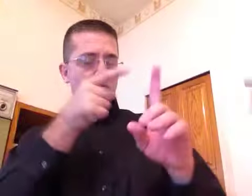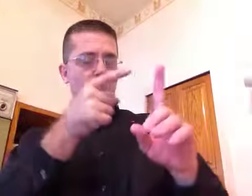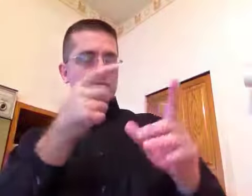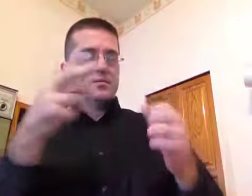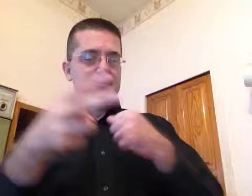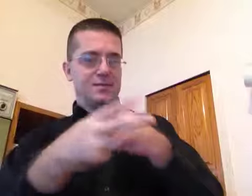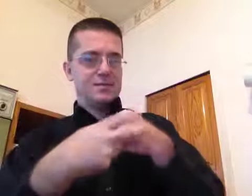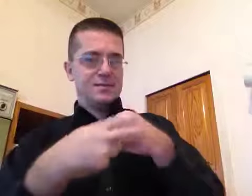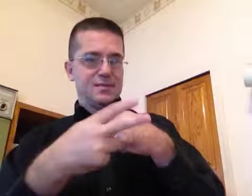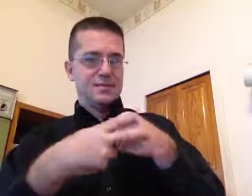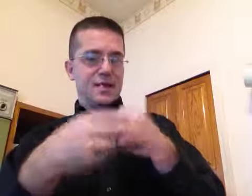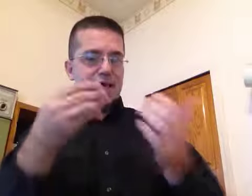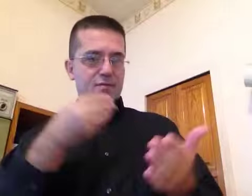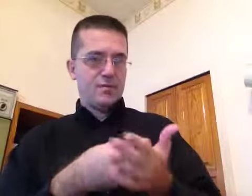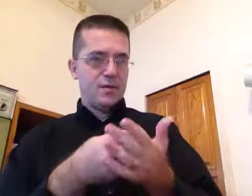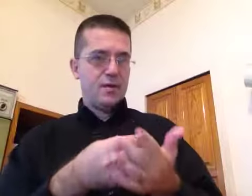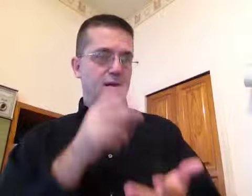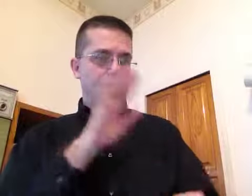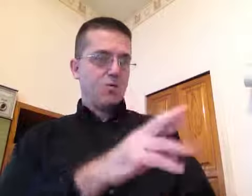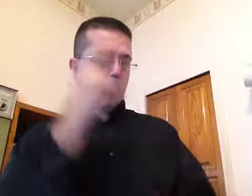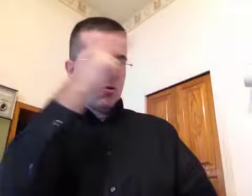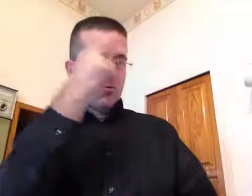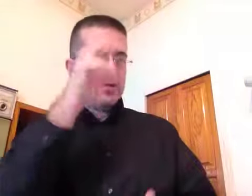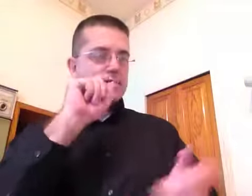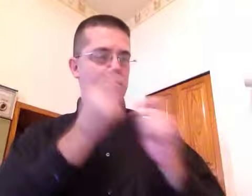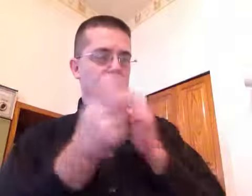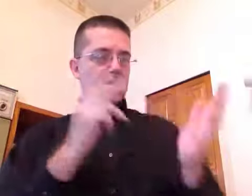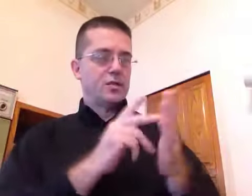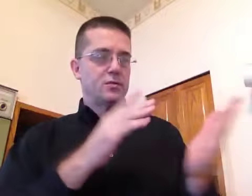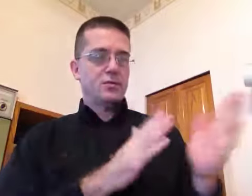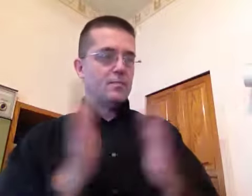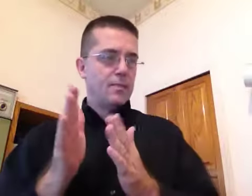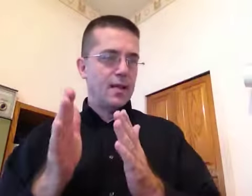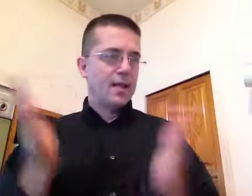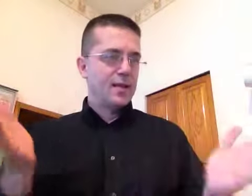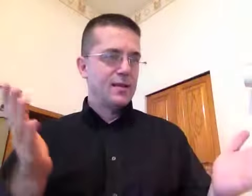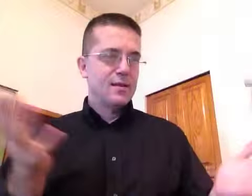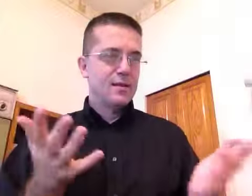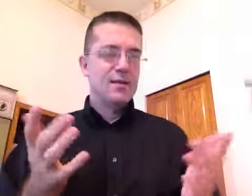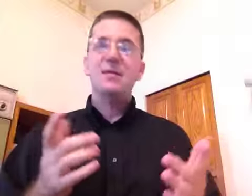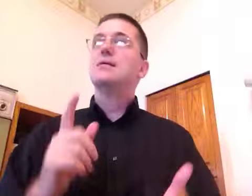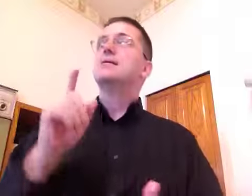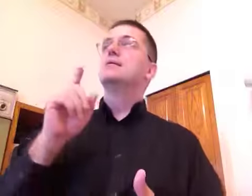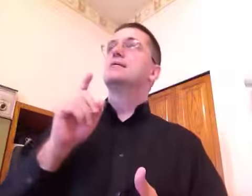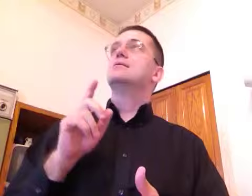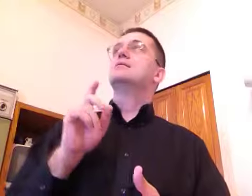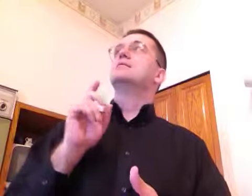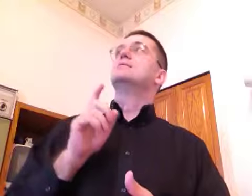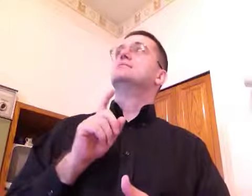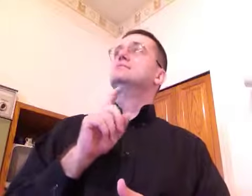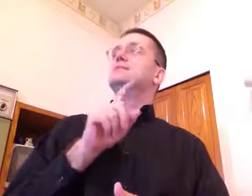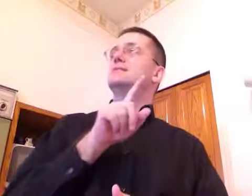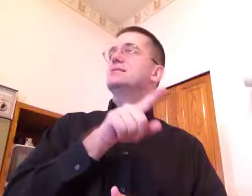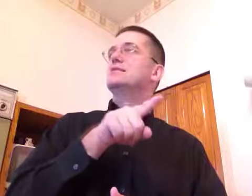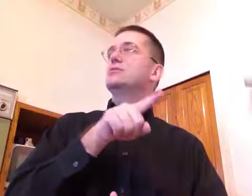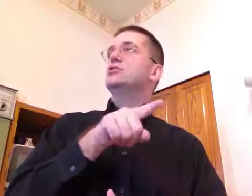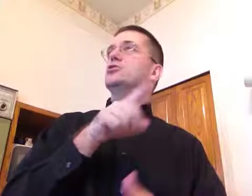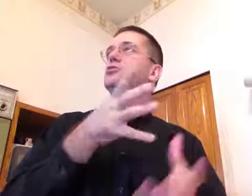And exactly. her reason for changing the plan is what? Needs more. She wants more room. We don't have a huge